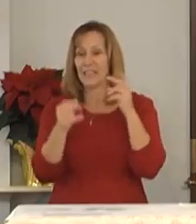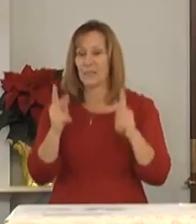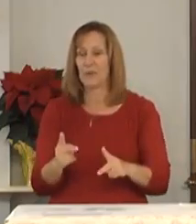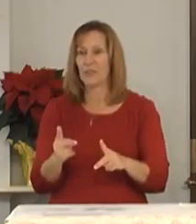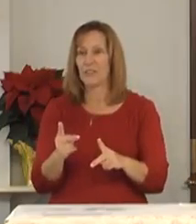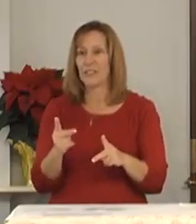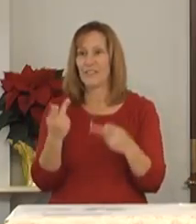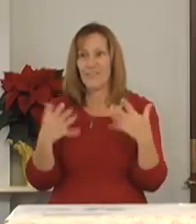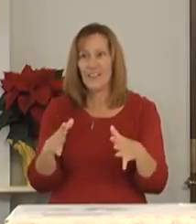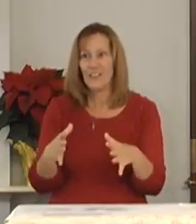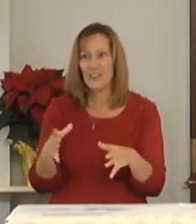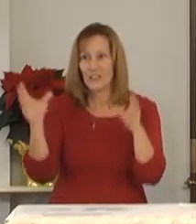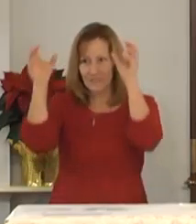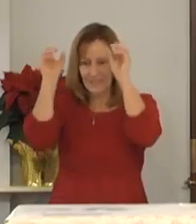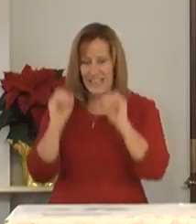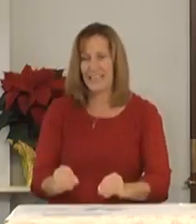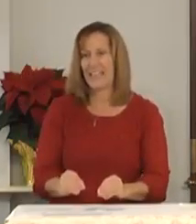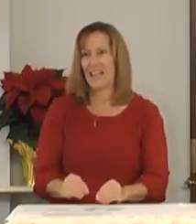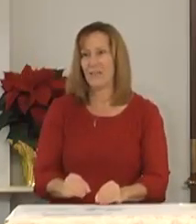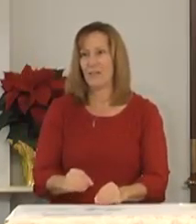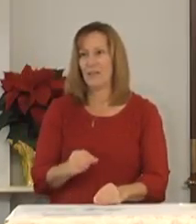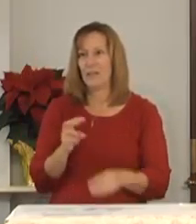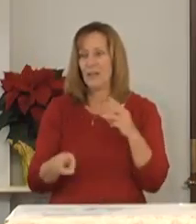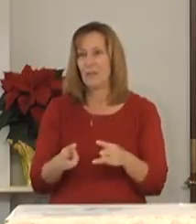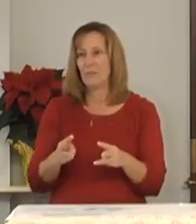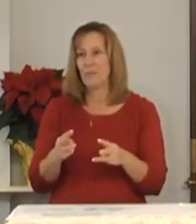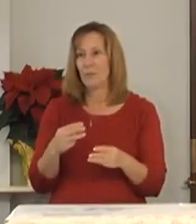think the neighbors think we're weird.